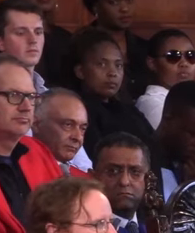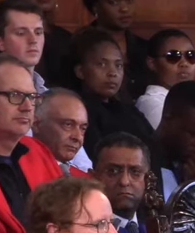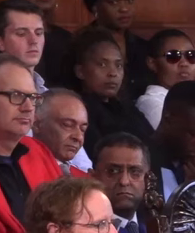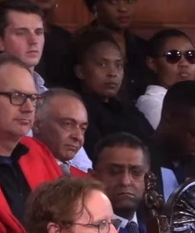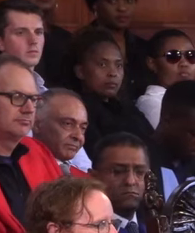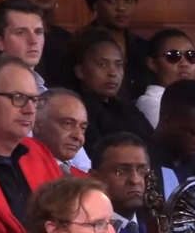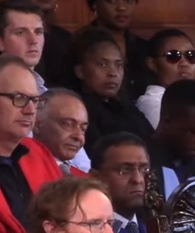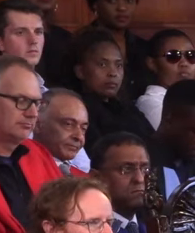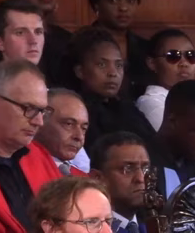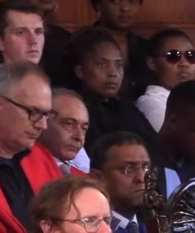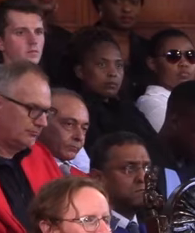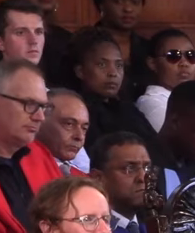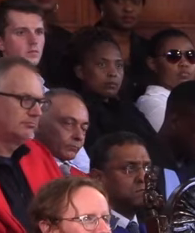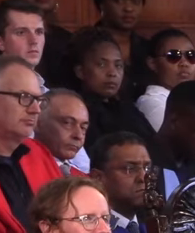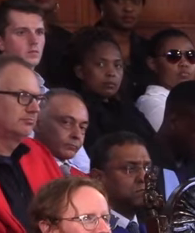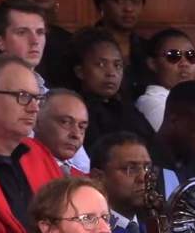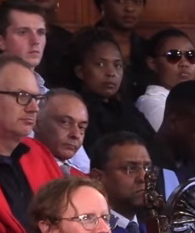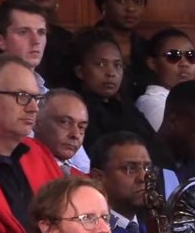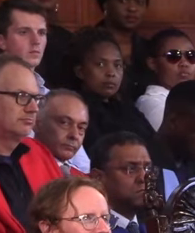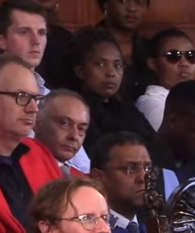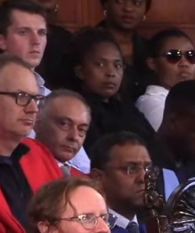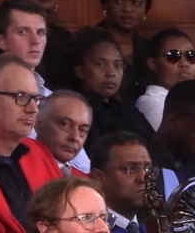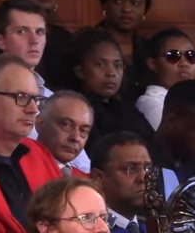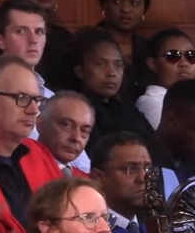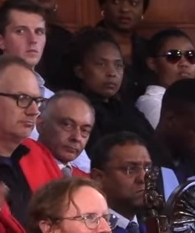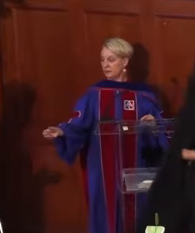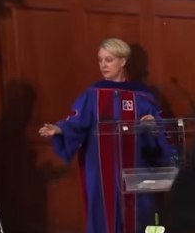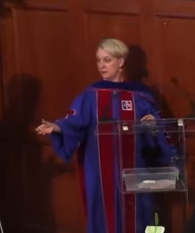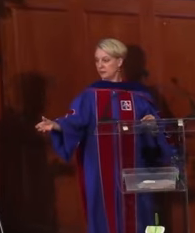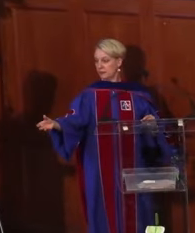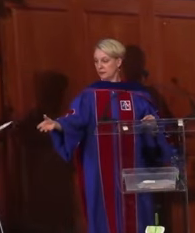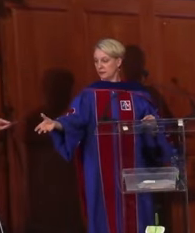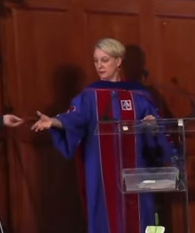For the degree of Bachelor of Laws, Ah Young Kim.